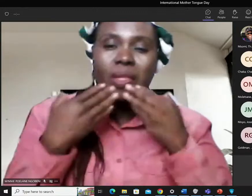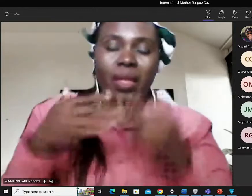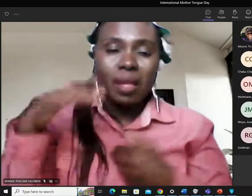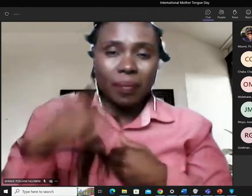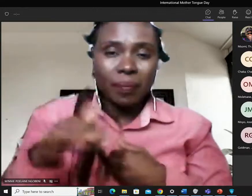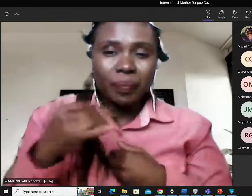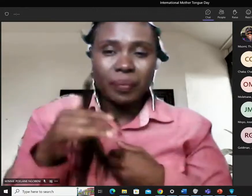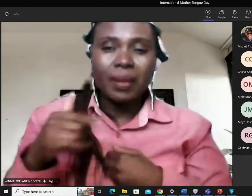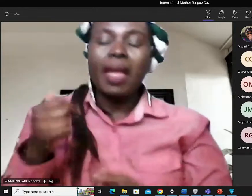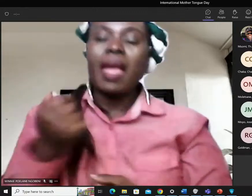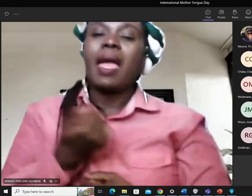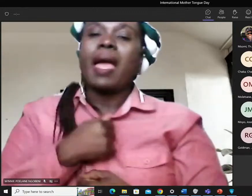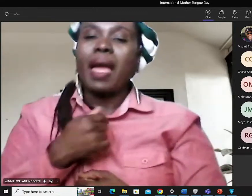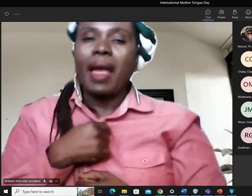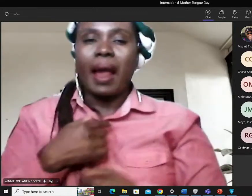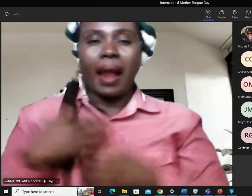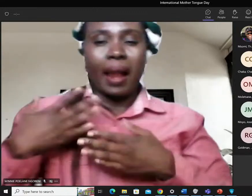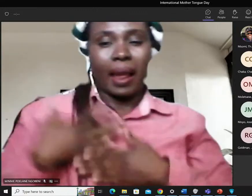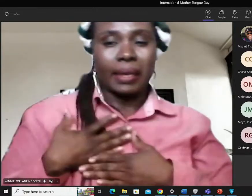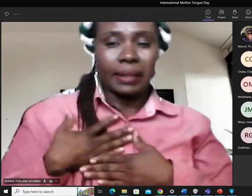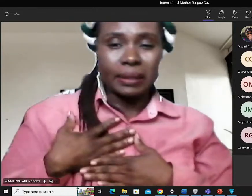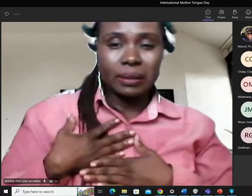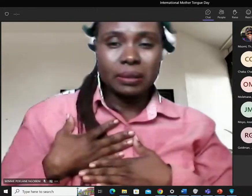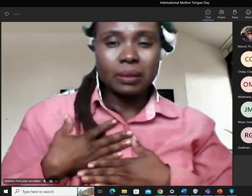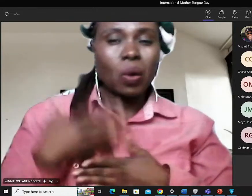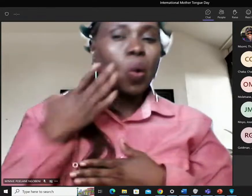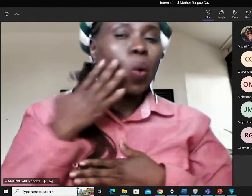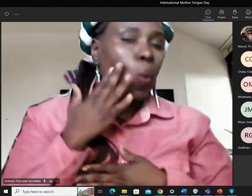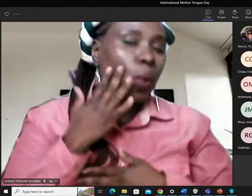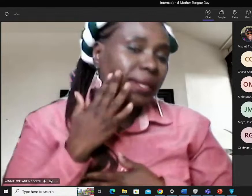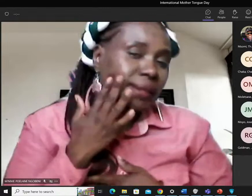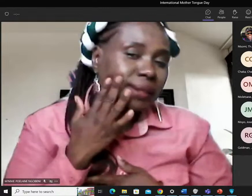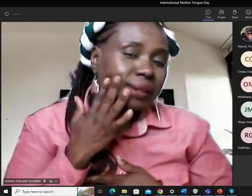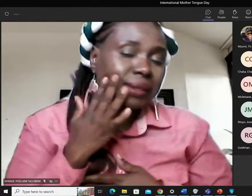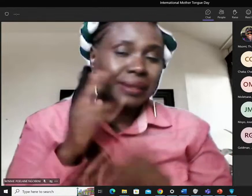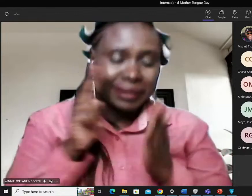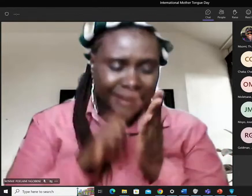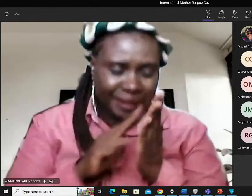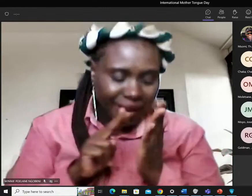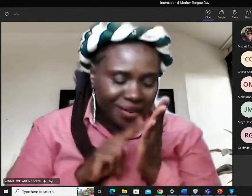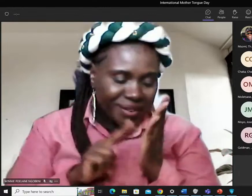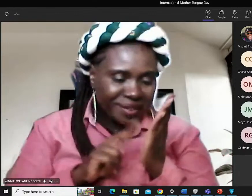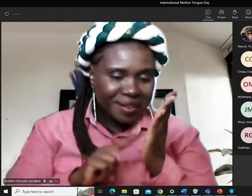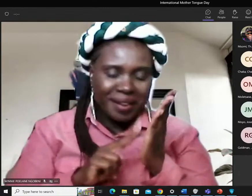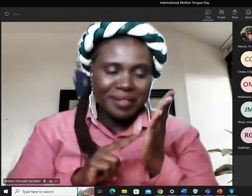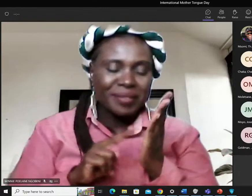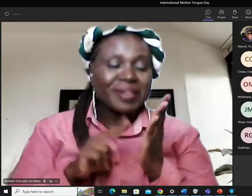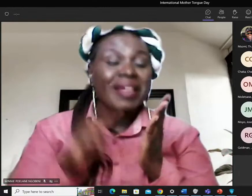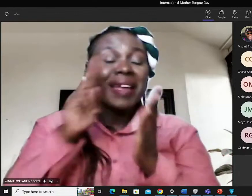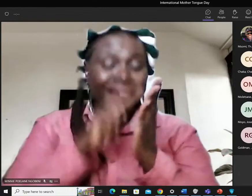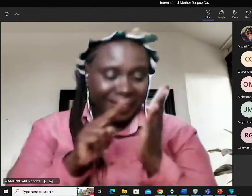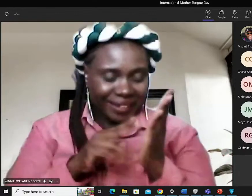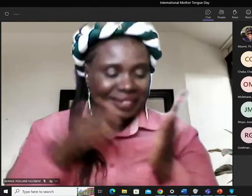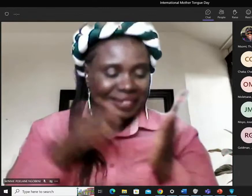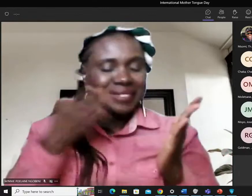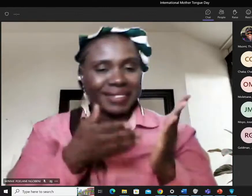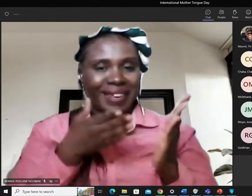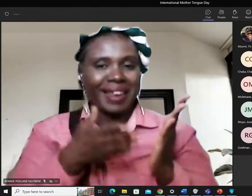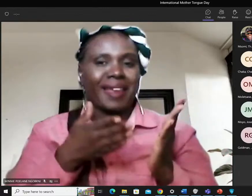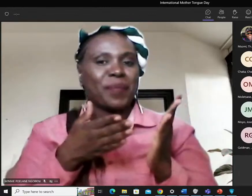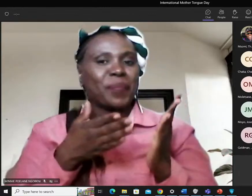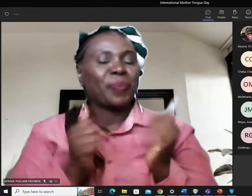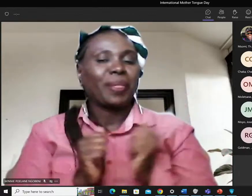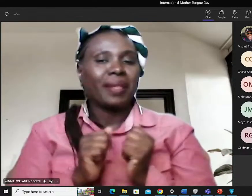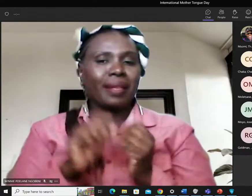I liked when the readers were reading here, because they picked